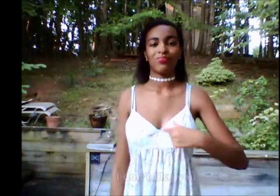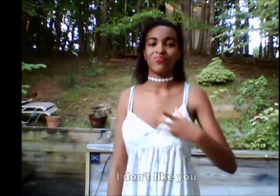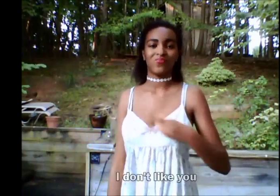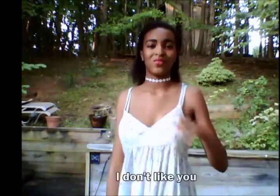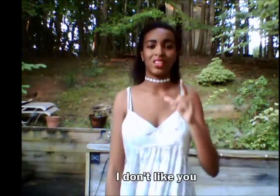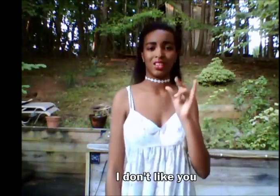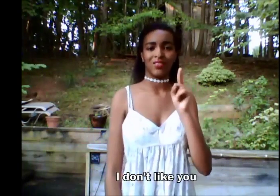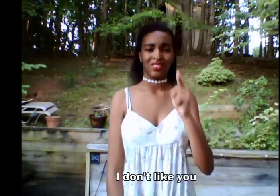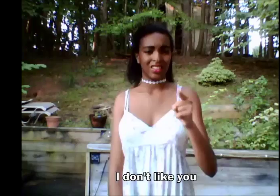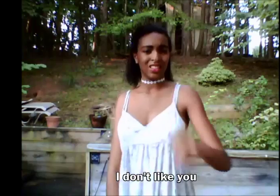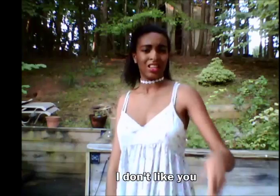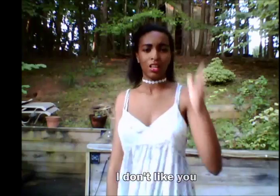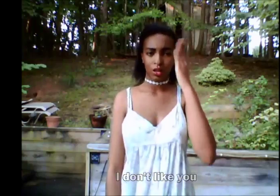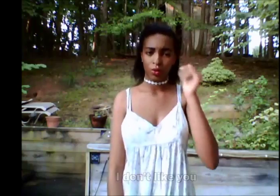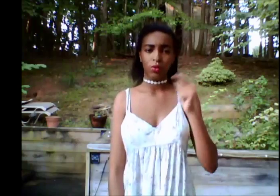I Don't Even Like You